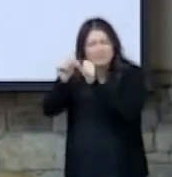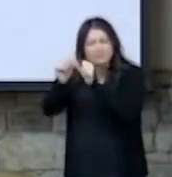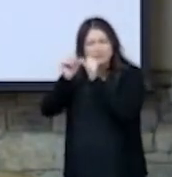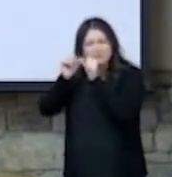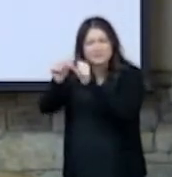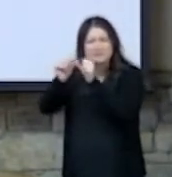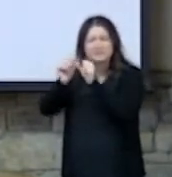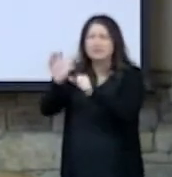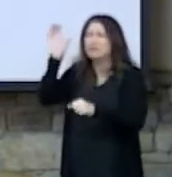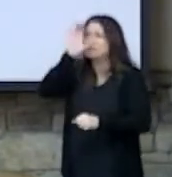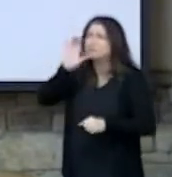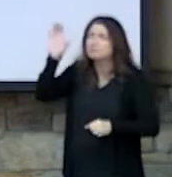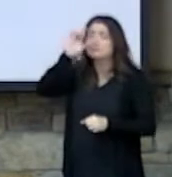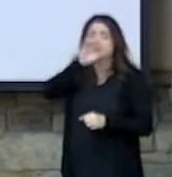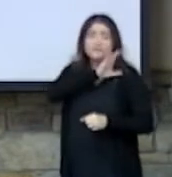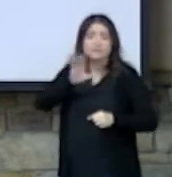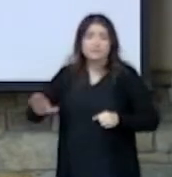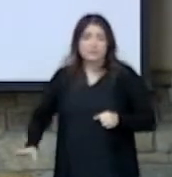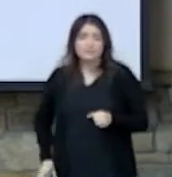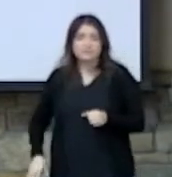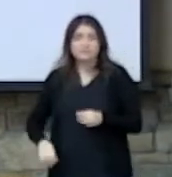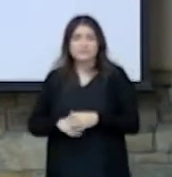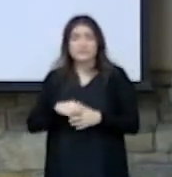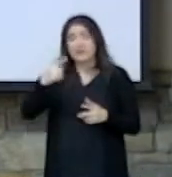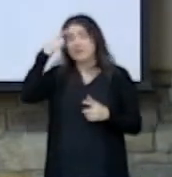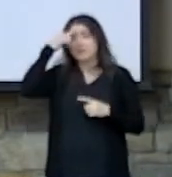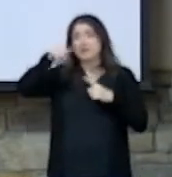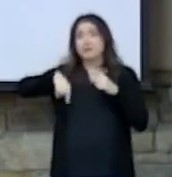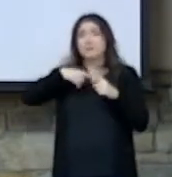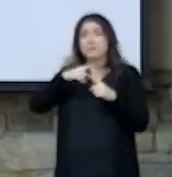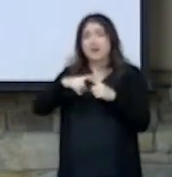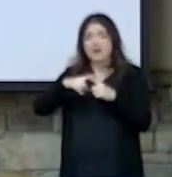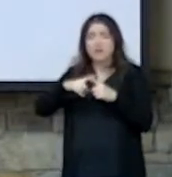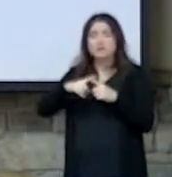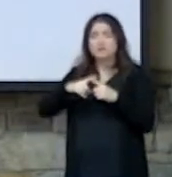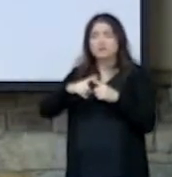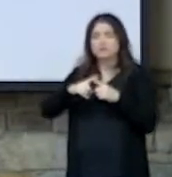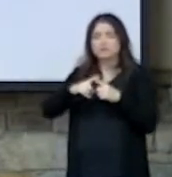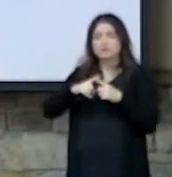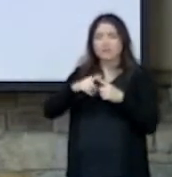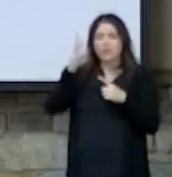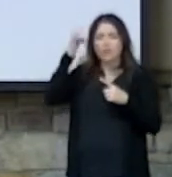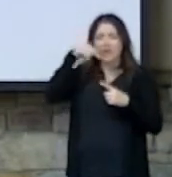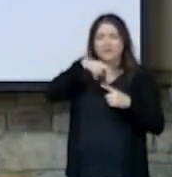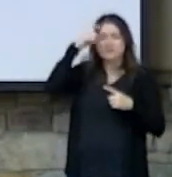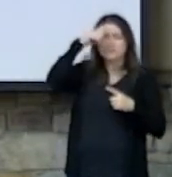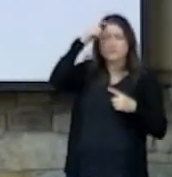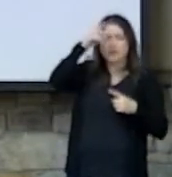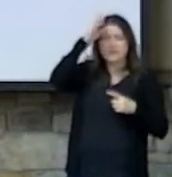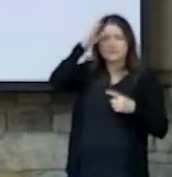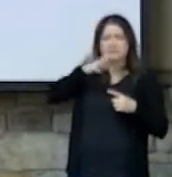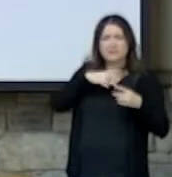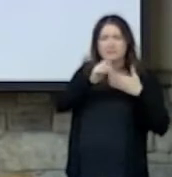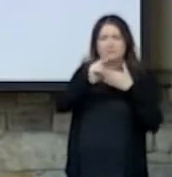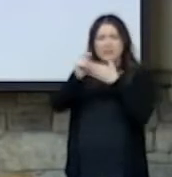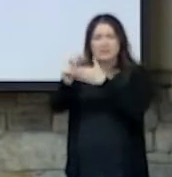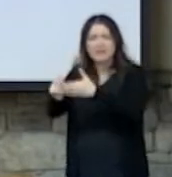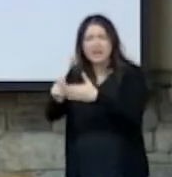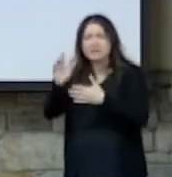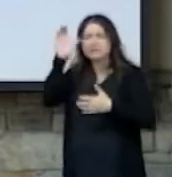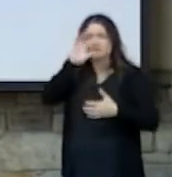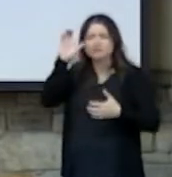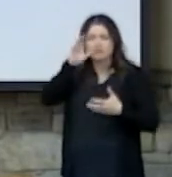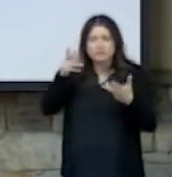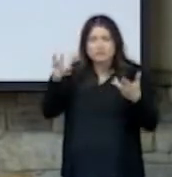our pursuit of Christ. You think about what led these wise men in their search for Jesus. It was this